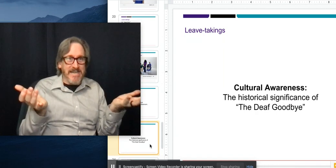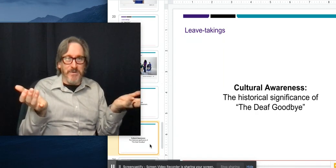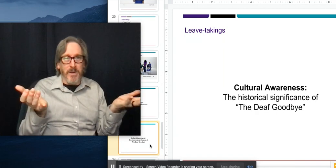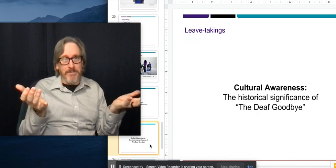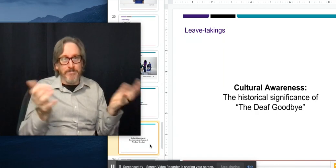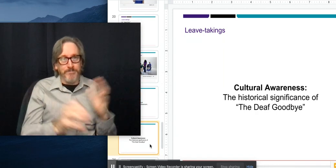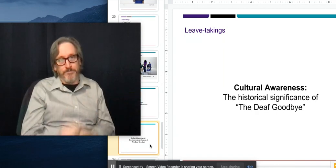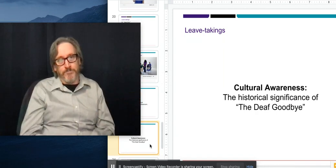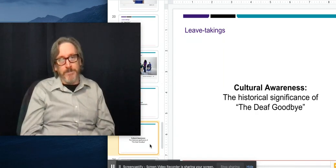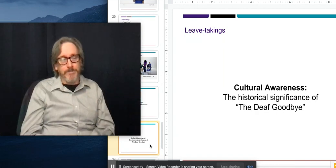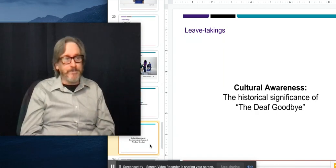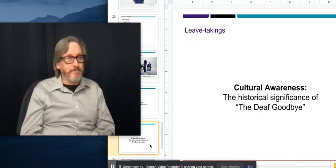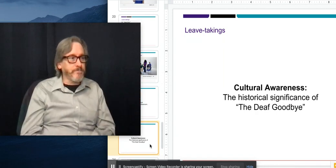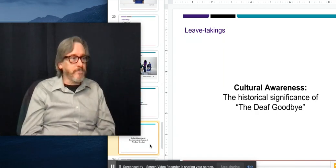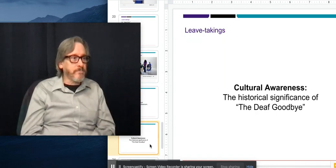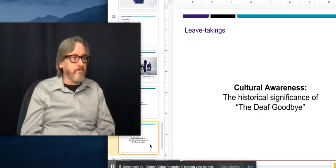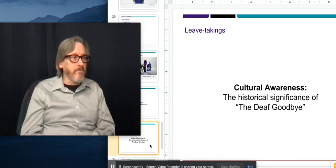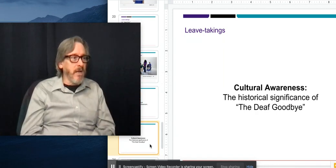That's a deaf goodbye.